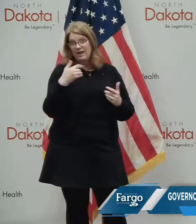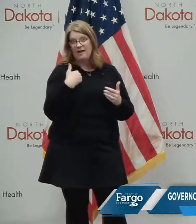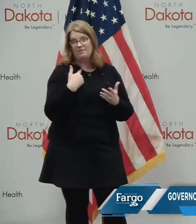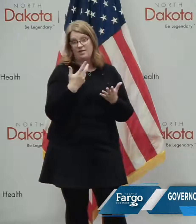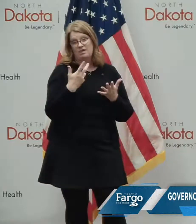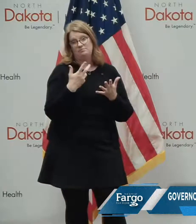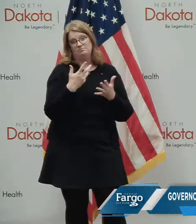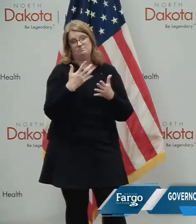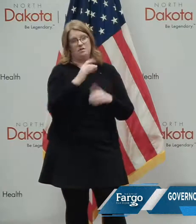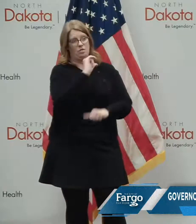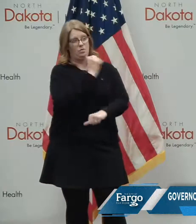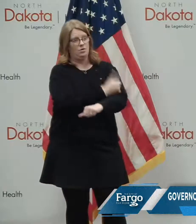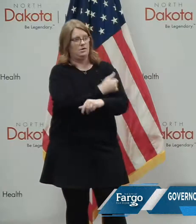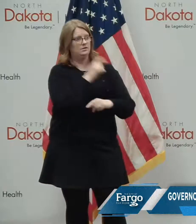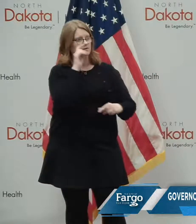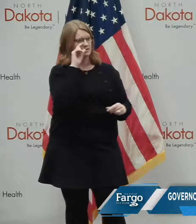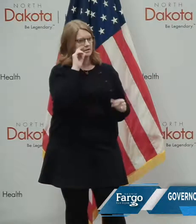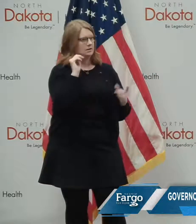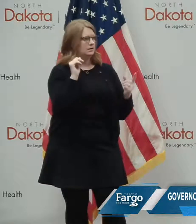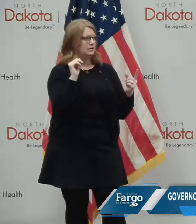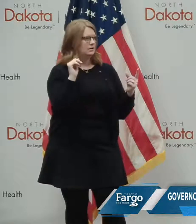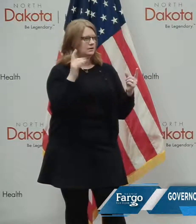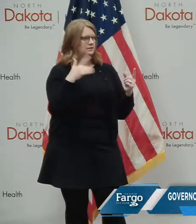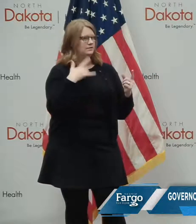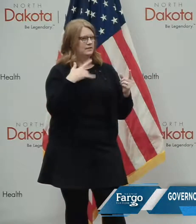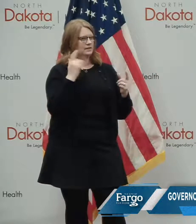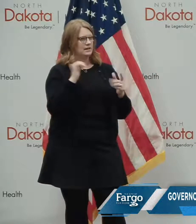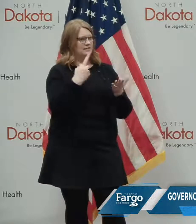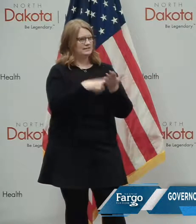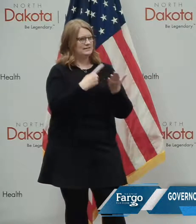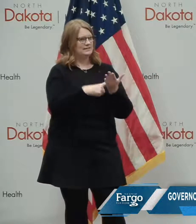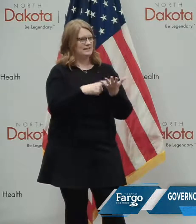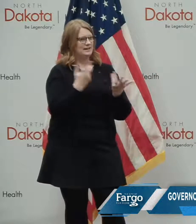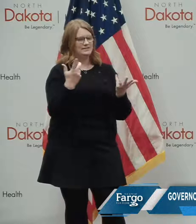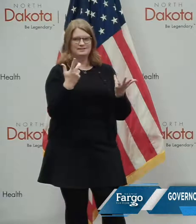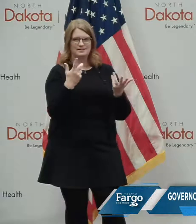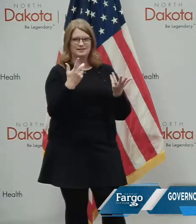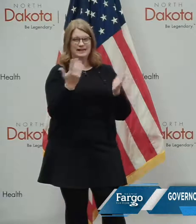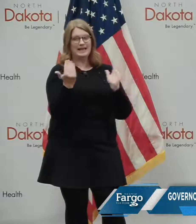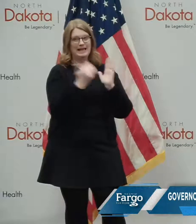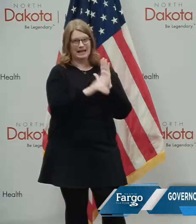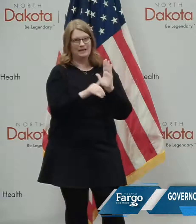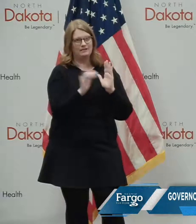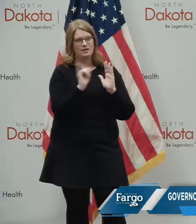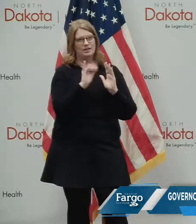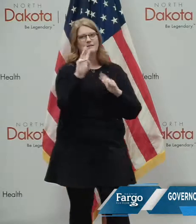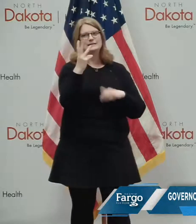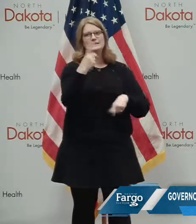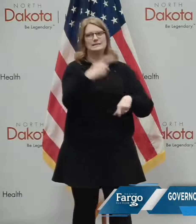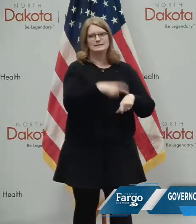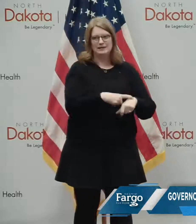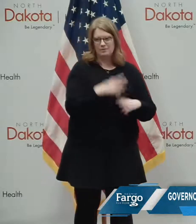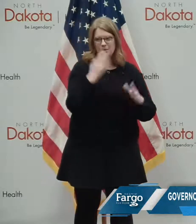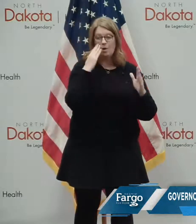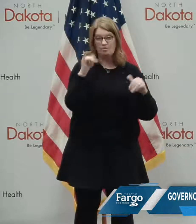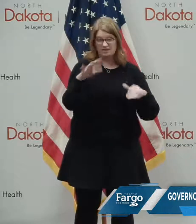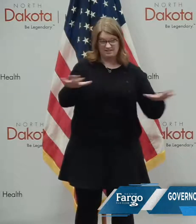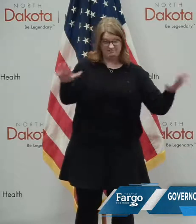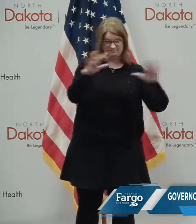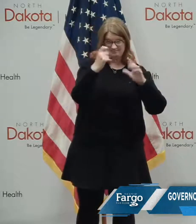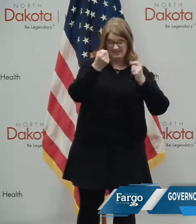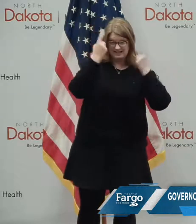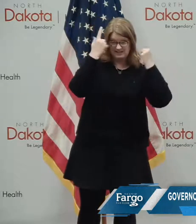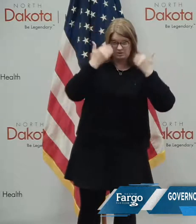nation. Okay, now I feel like I've talked about that again for like the 6th time. Hopefully everyone's got it. Can we move